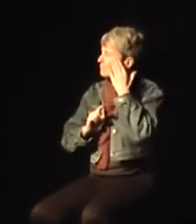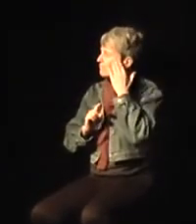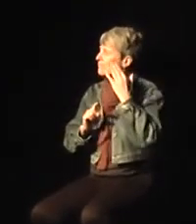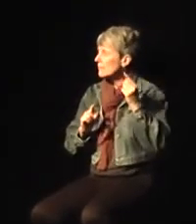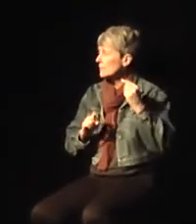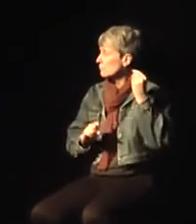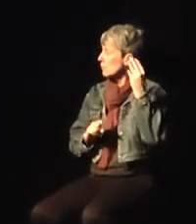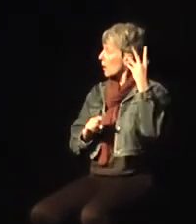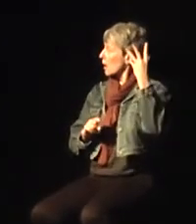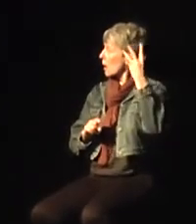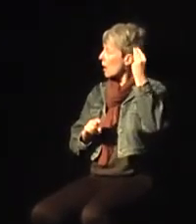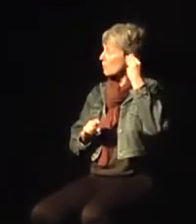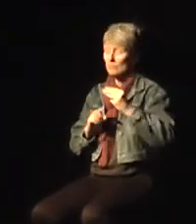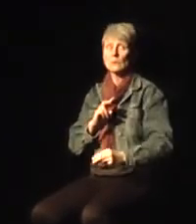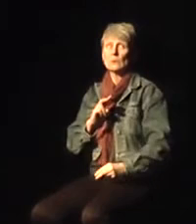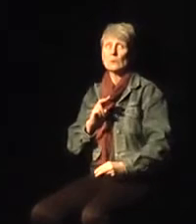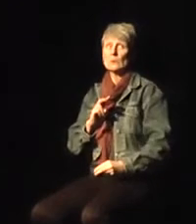he let the siren sound for a second.